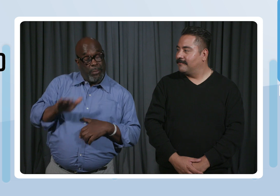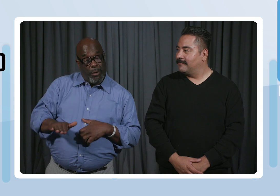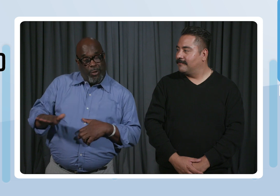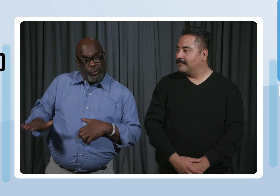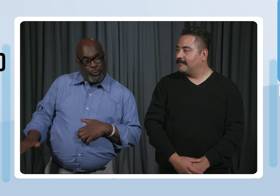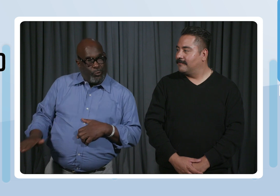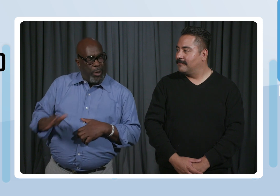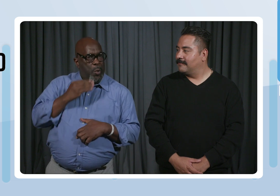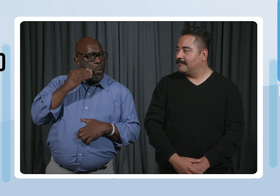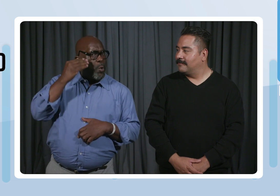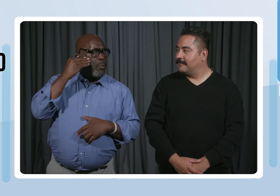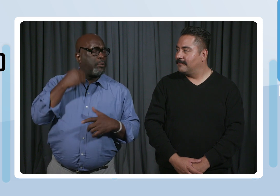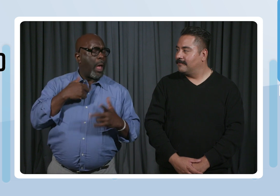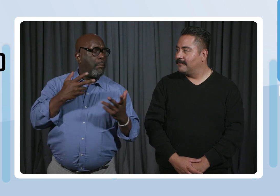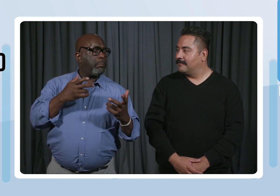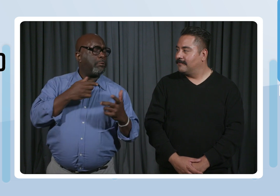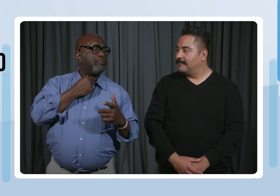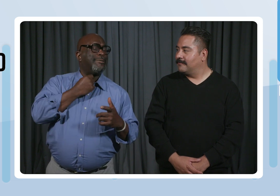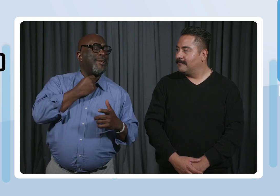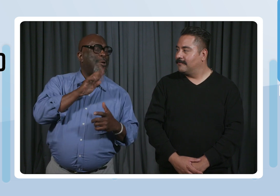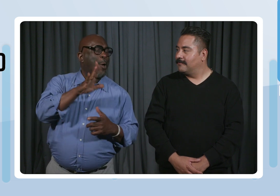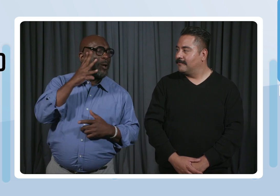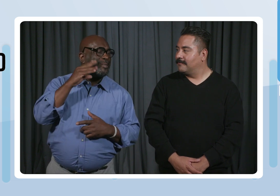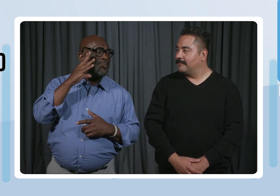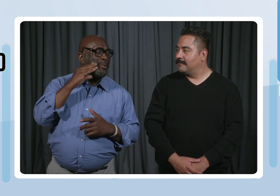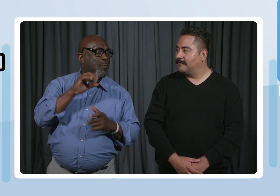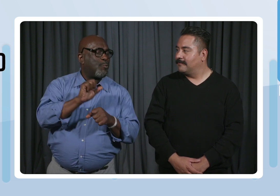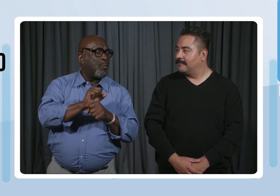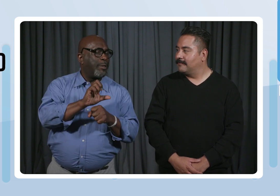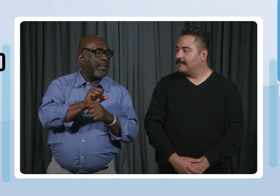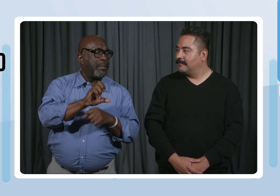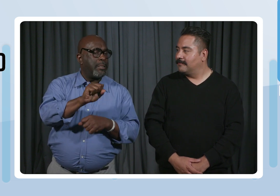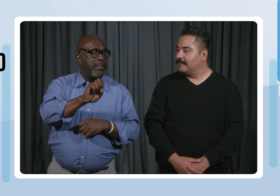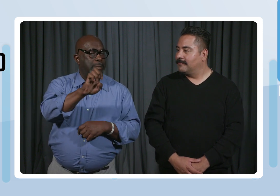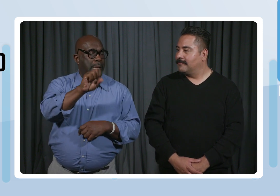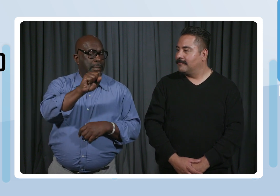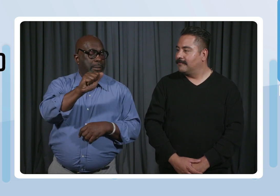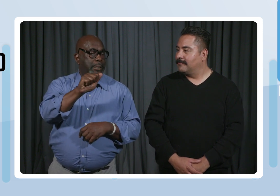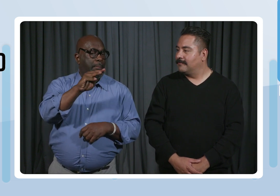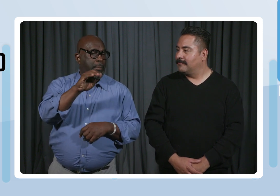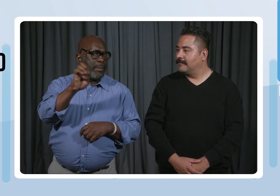your experience on Sesame Street, how it set you up as an advocate or